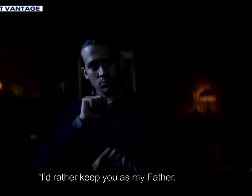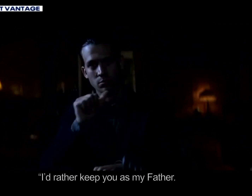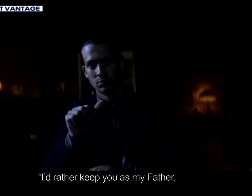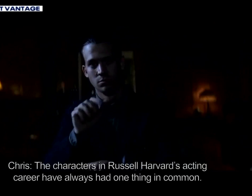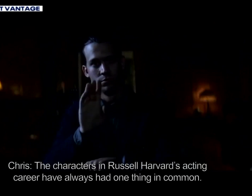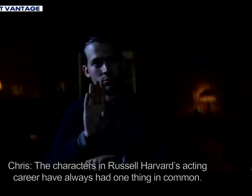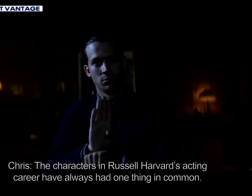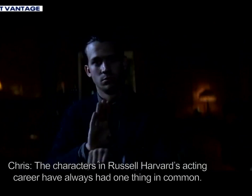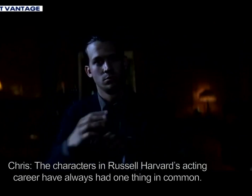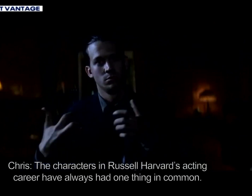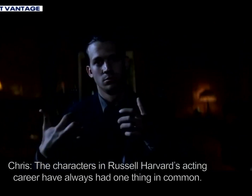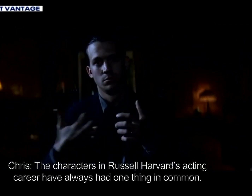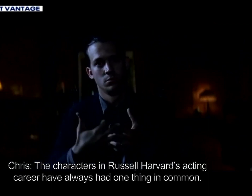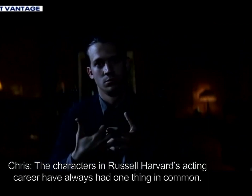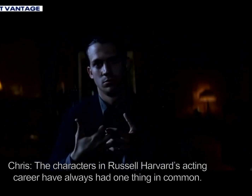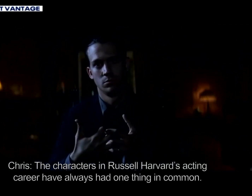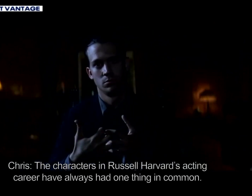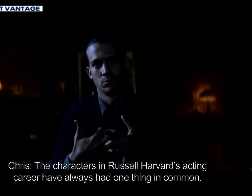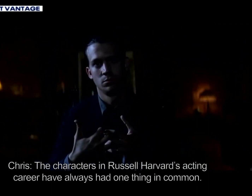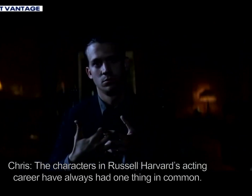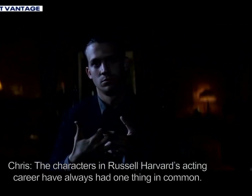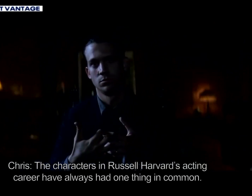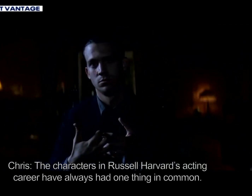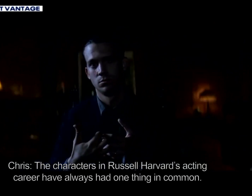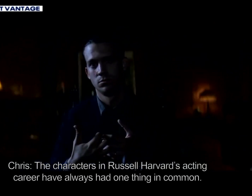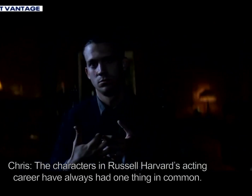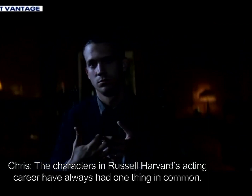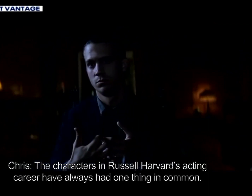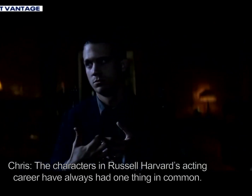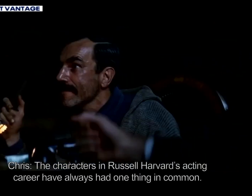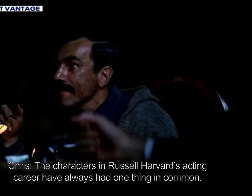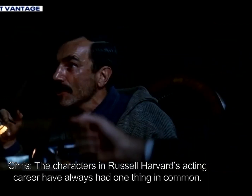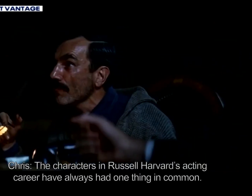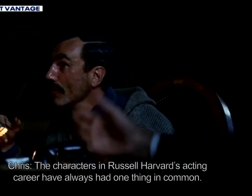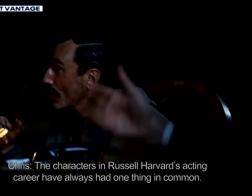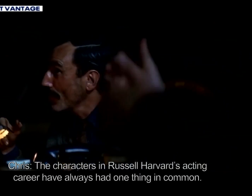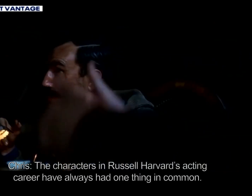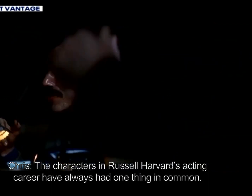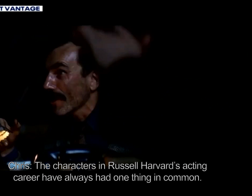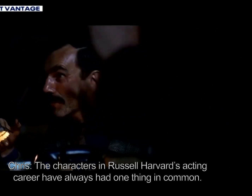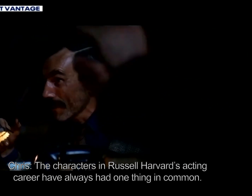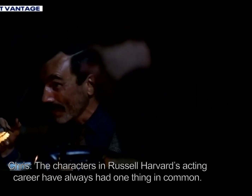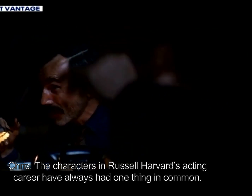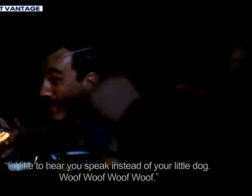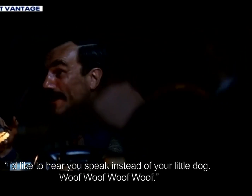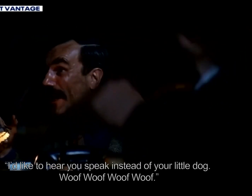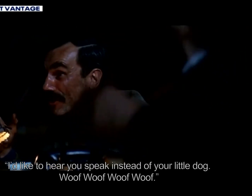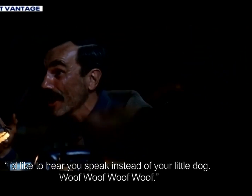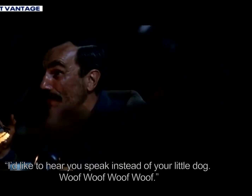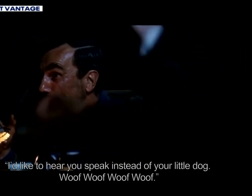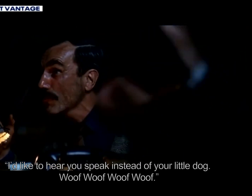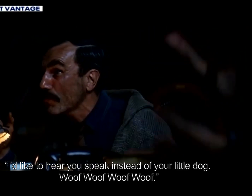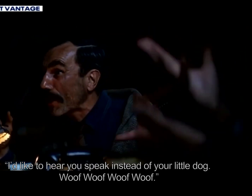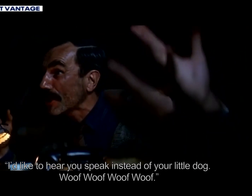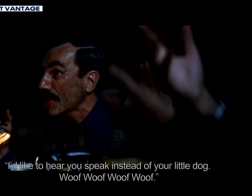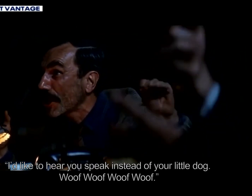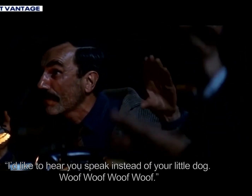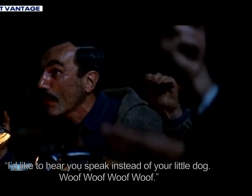father. The characters in Russell Harvard's acting career have always had one thing in common. I'd like to hear you speak instead of your